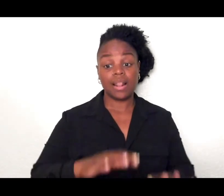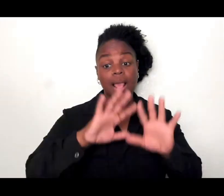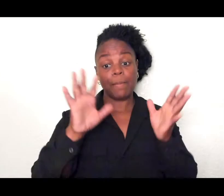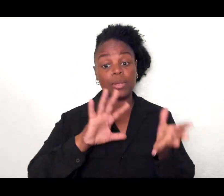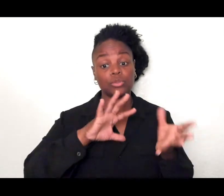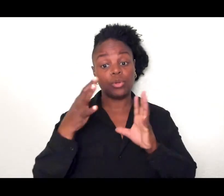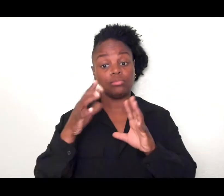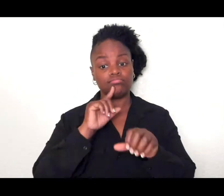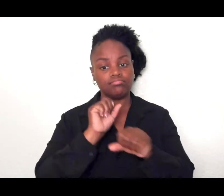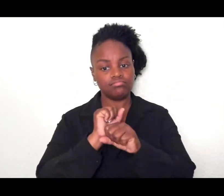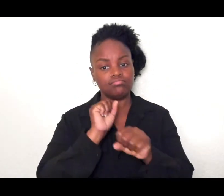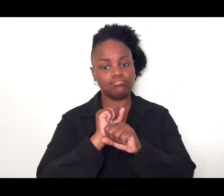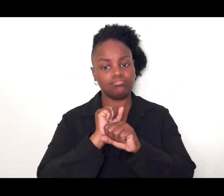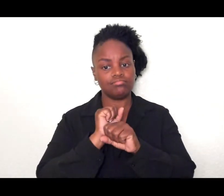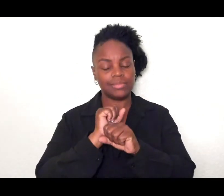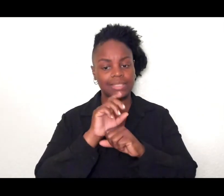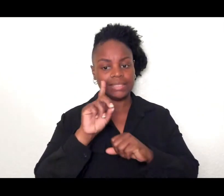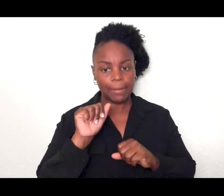board.